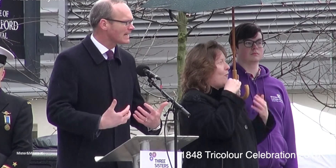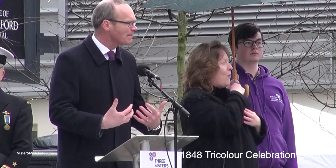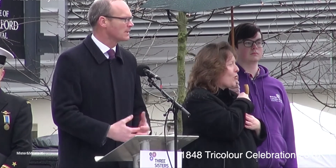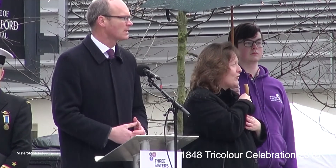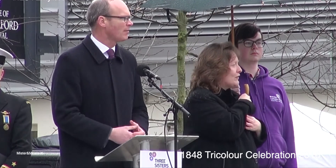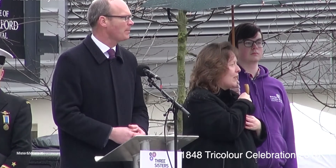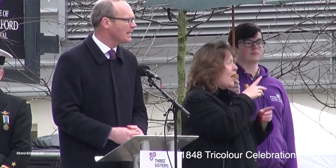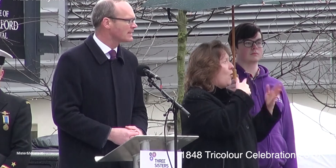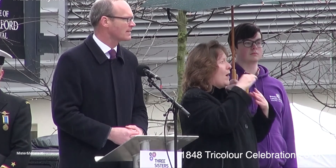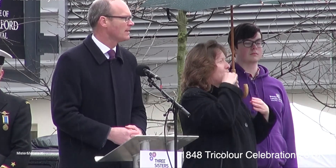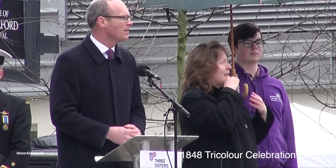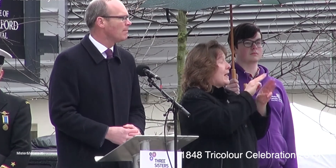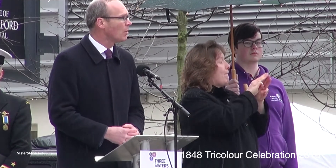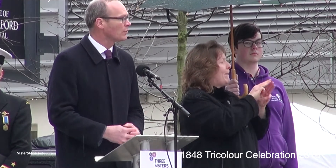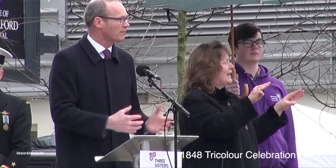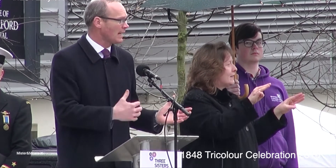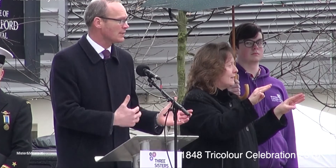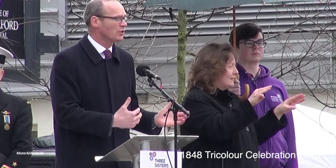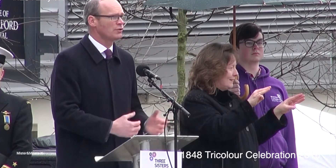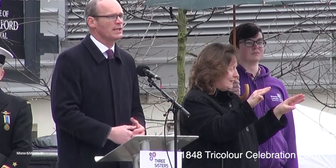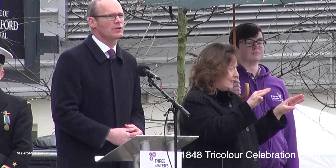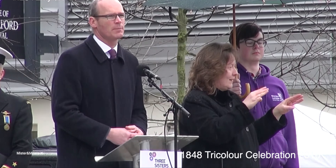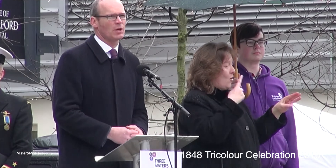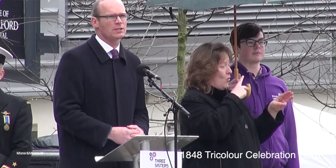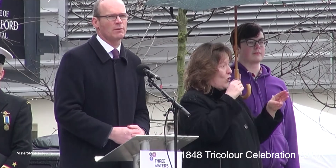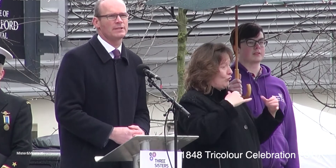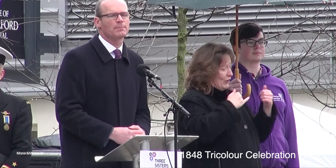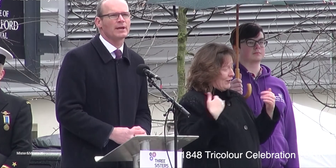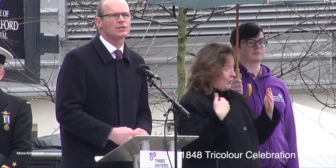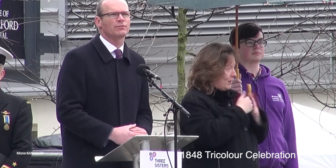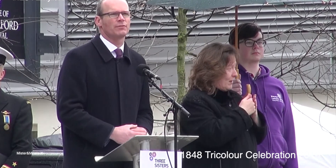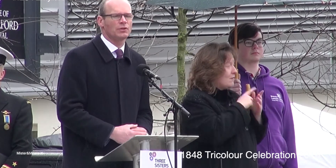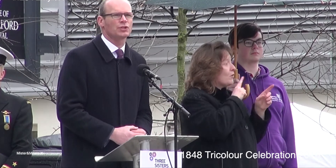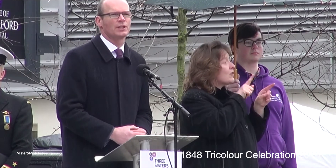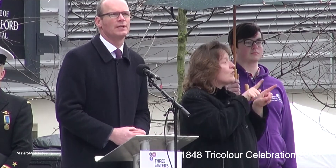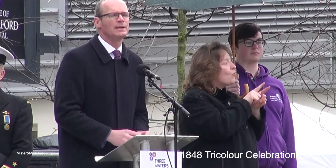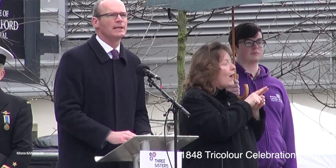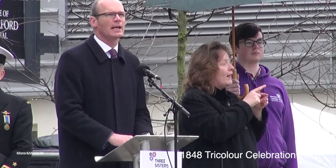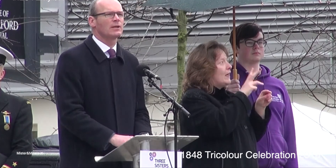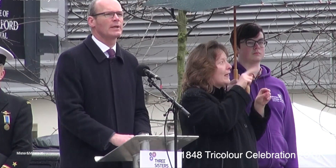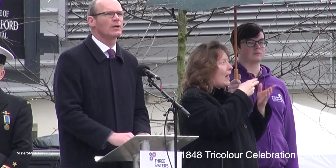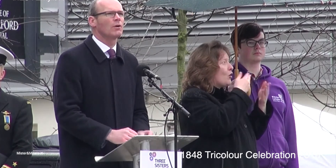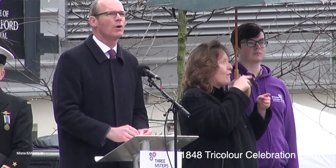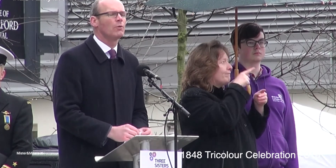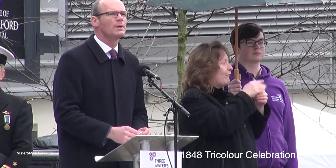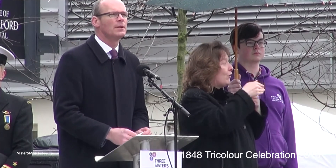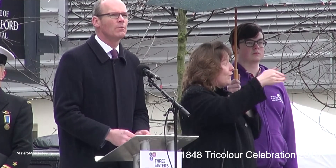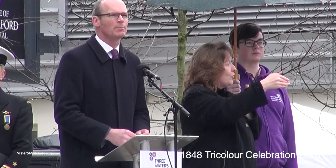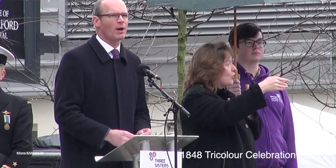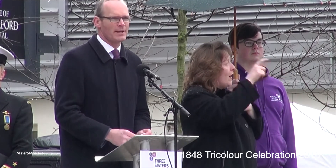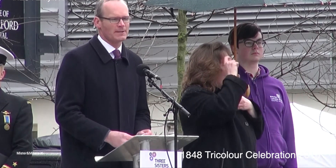its statement of peace, both of the last 100 years, but also of inspiration for the future. and I think we can go